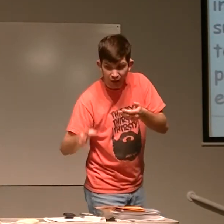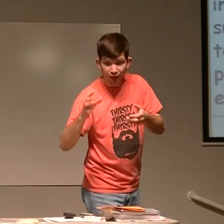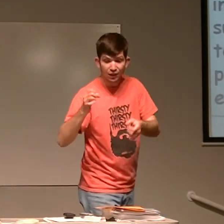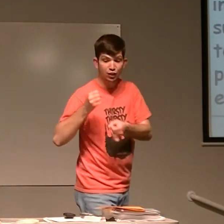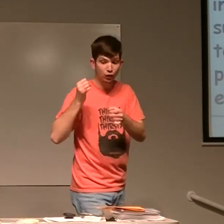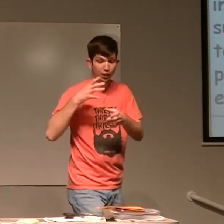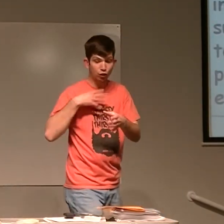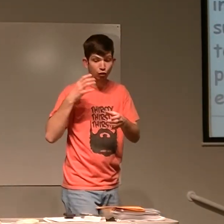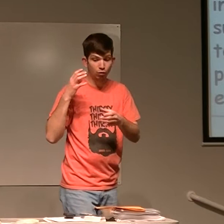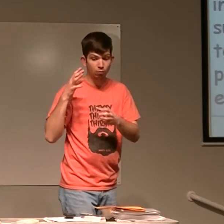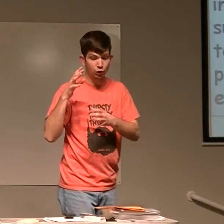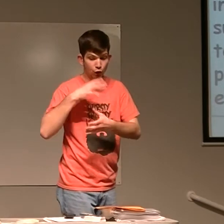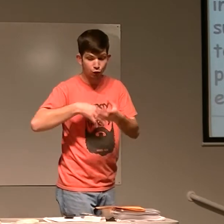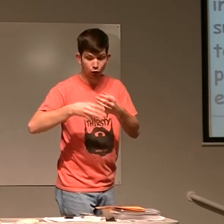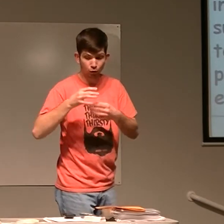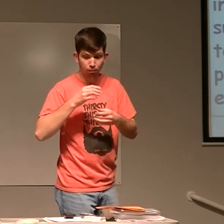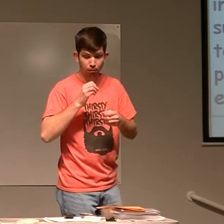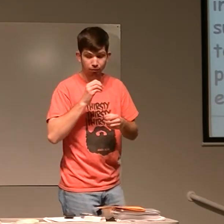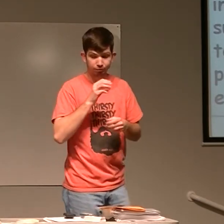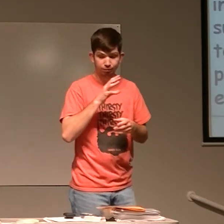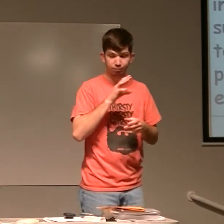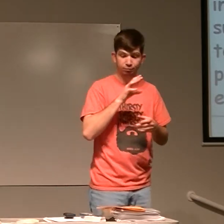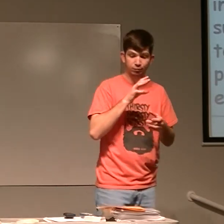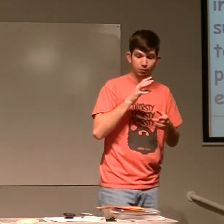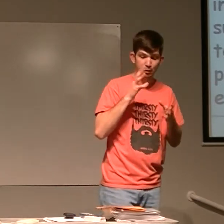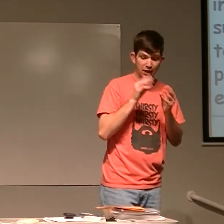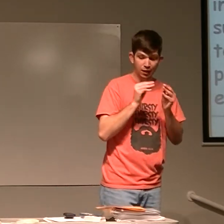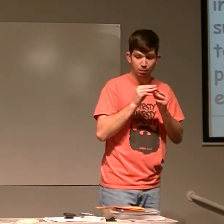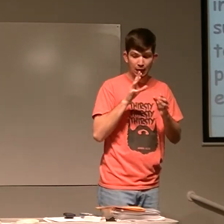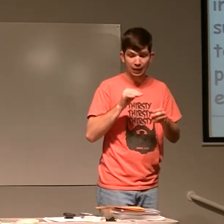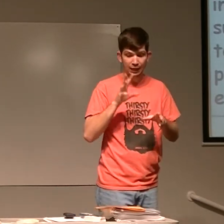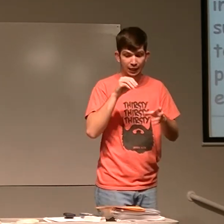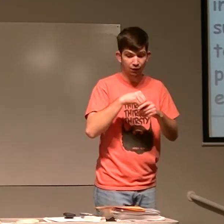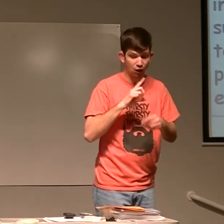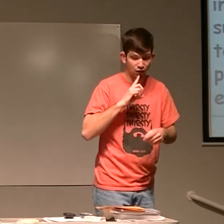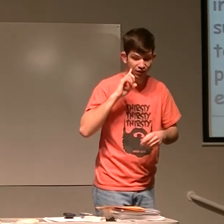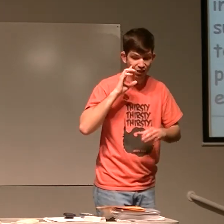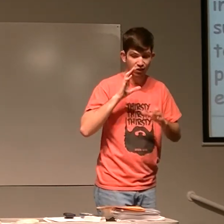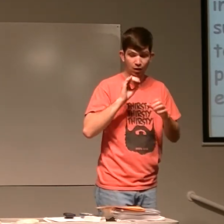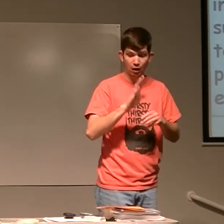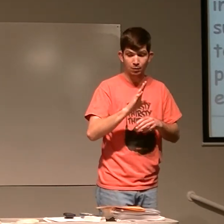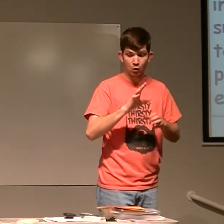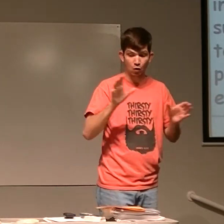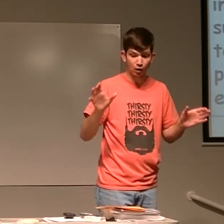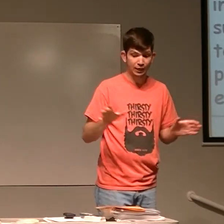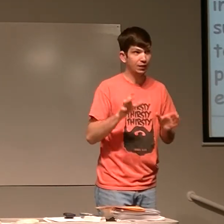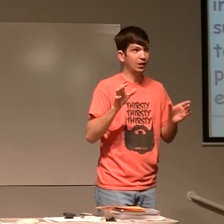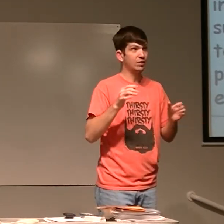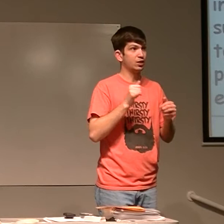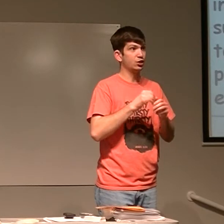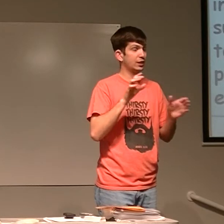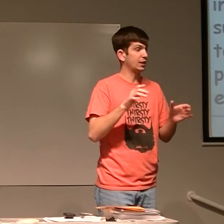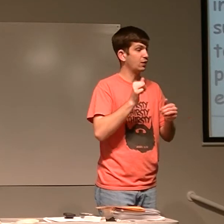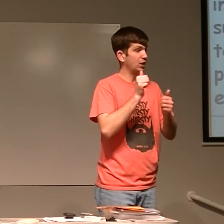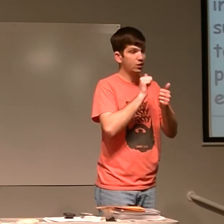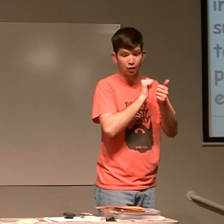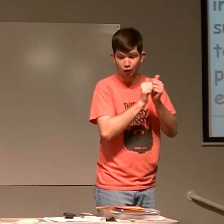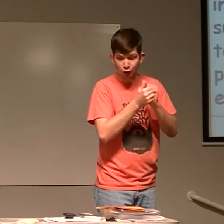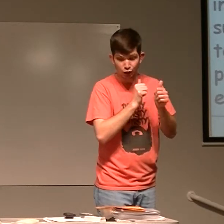They strengthen their social meeting by getting involved with the Deaf Club or activities such as activity,